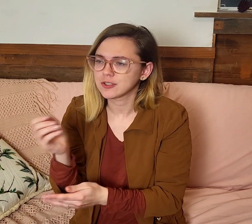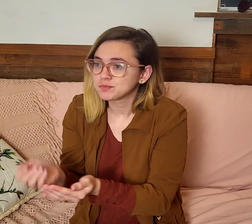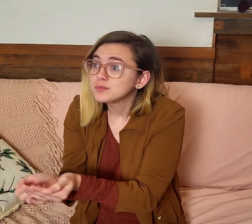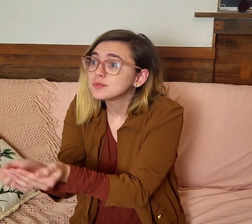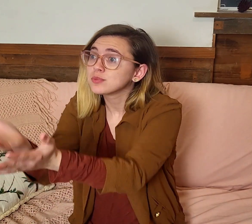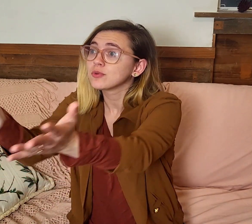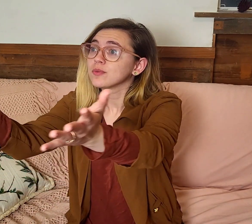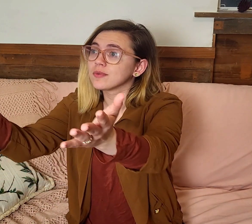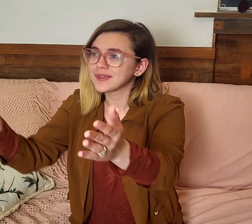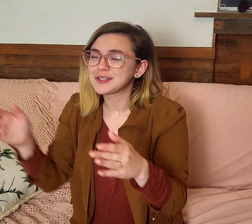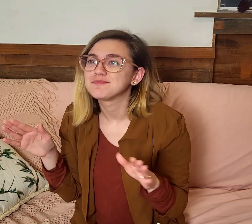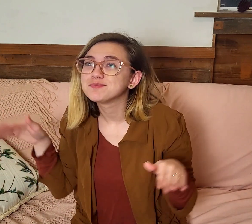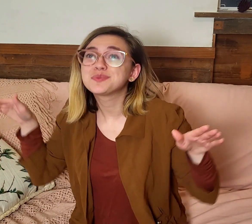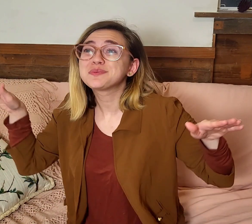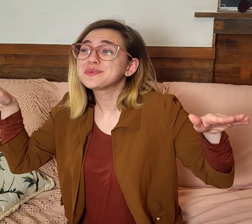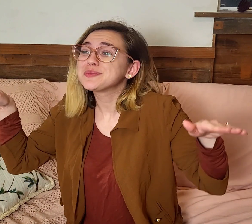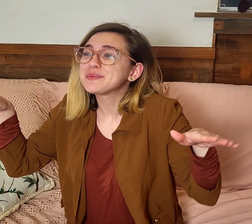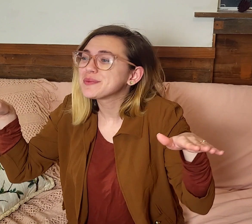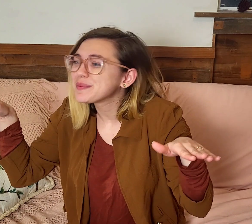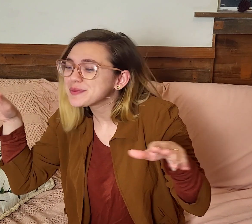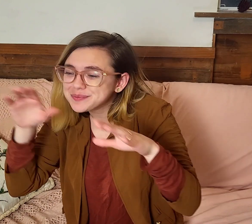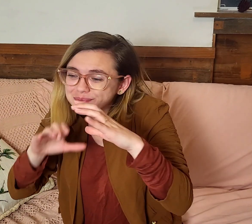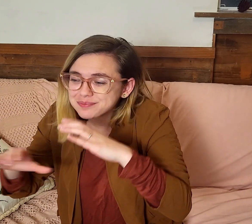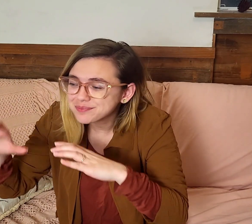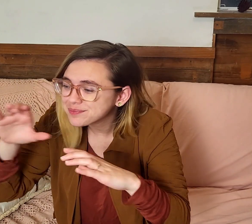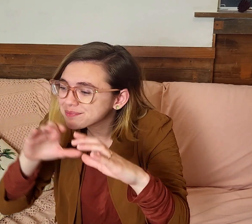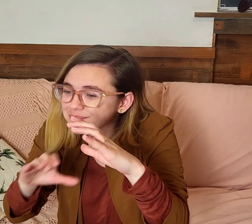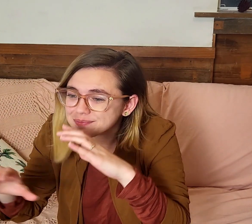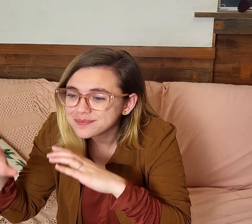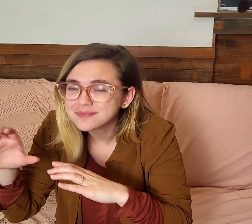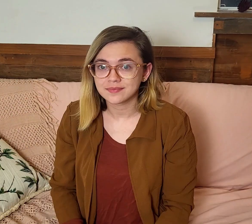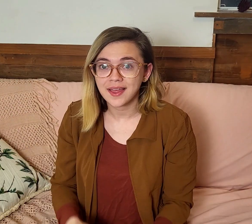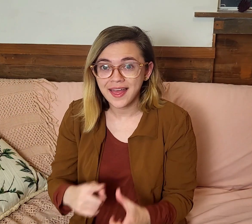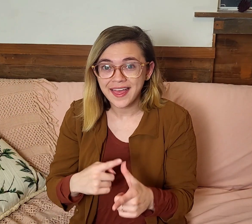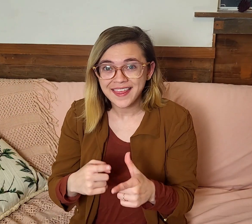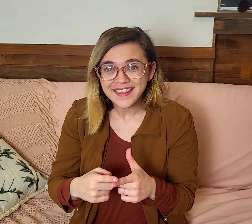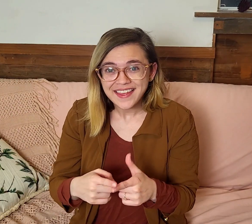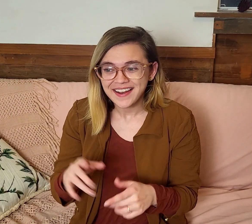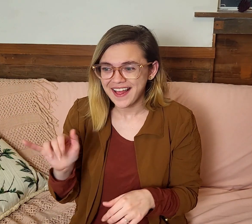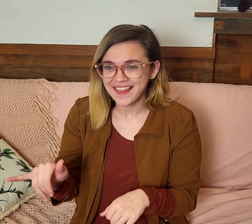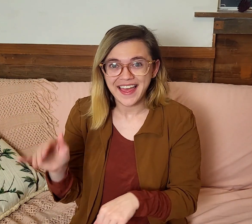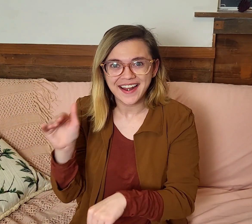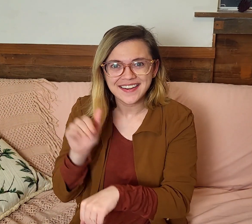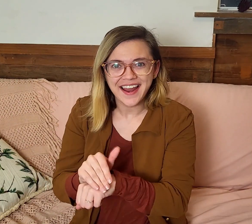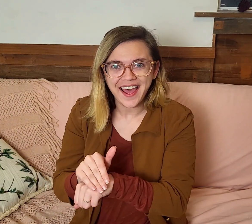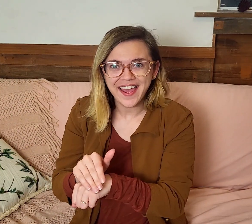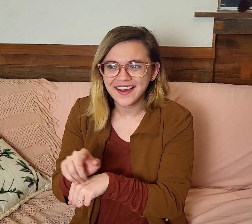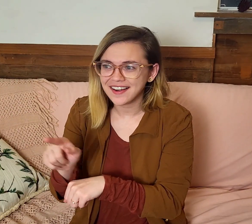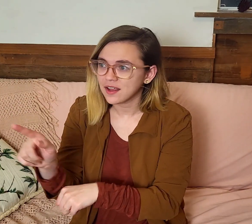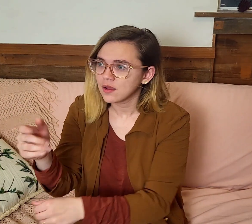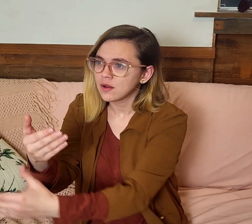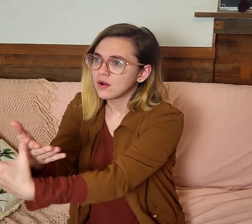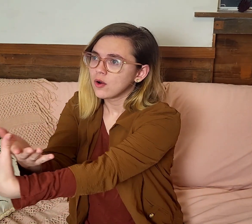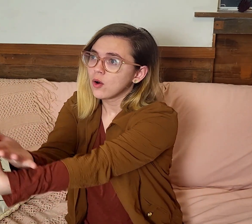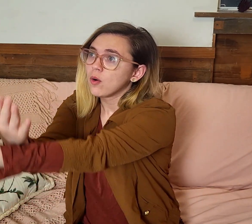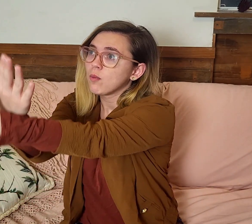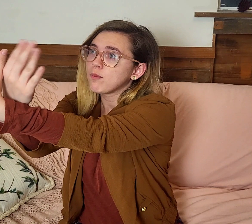released the dove. As he released the dove into the air, it began searching. And then later that